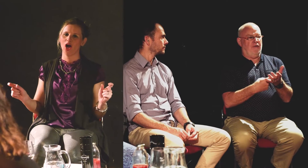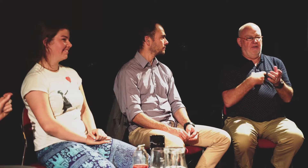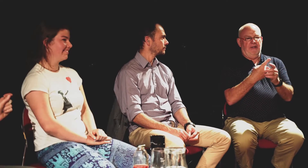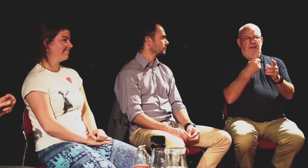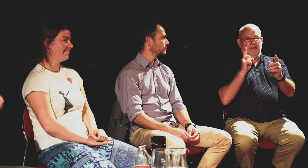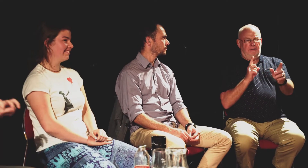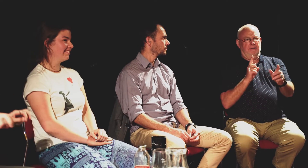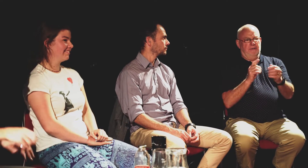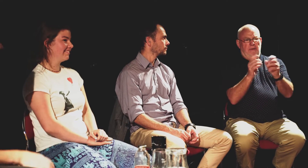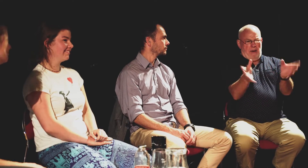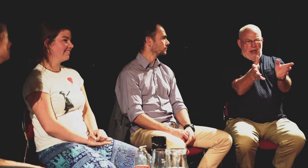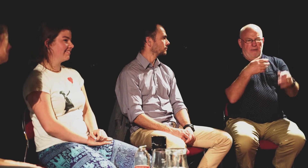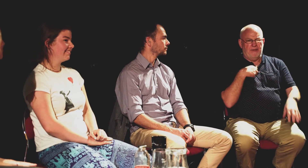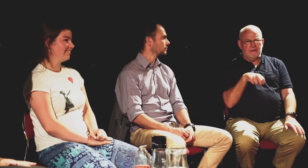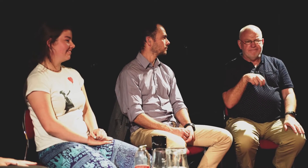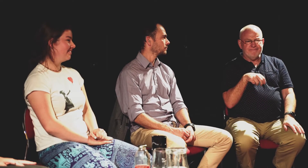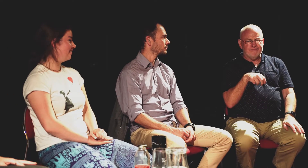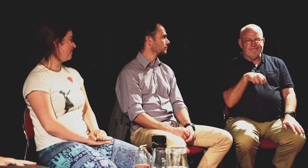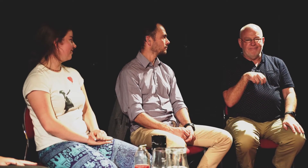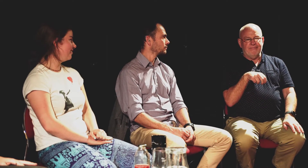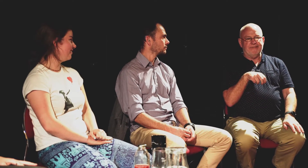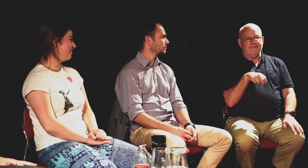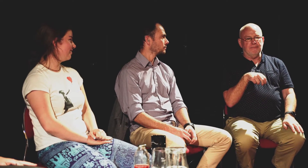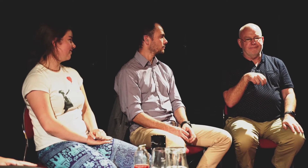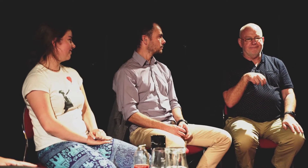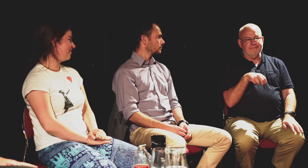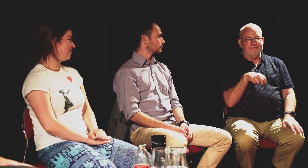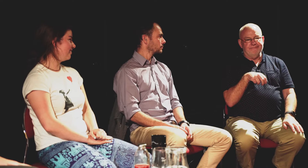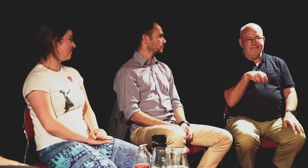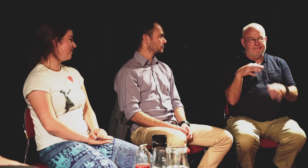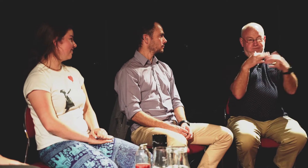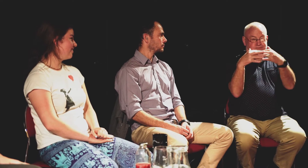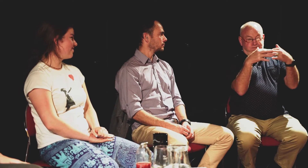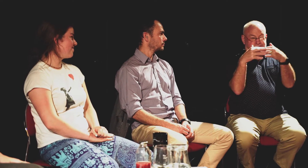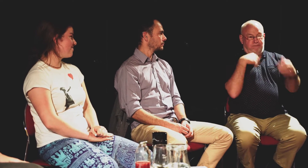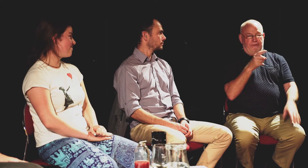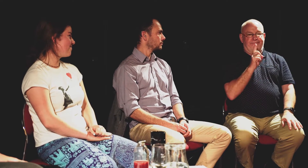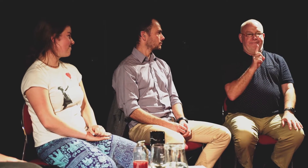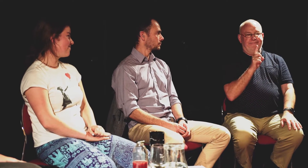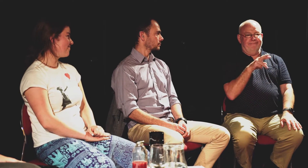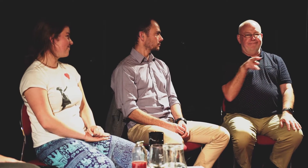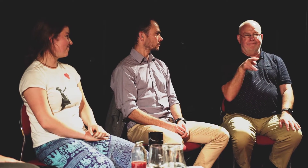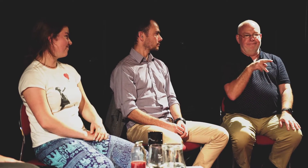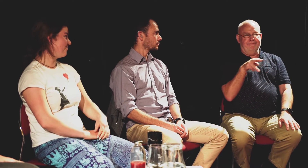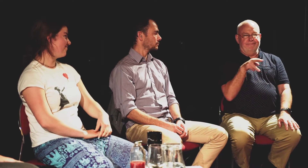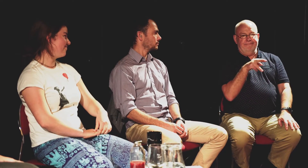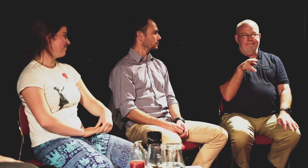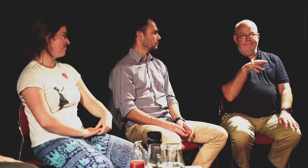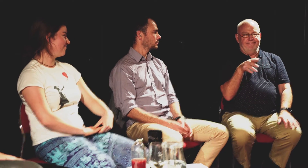Reserve. I was reserve, you see. So I was in the team, but I was reserve. And so I would watch the game